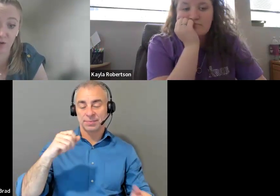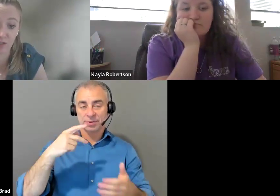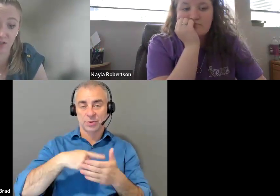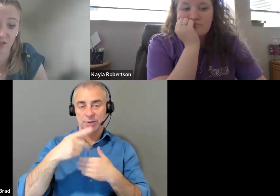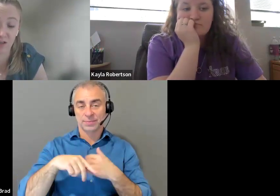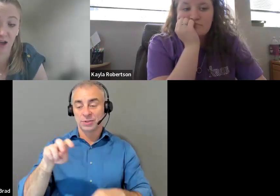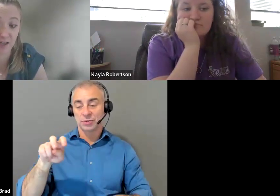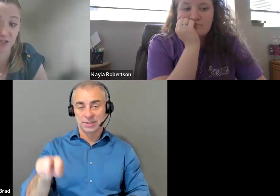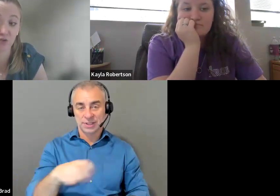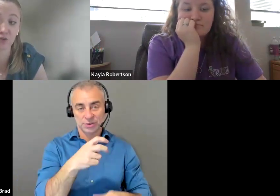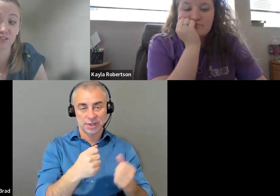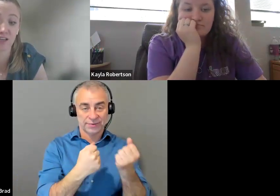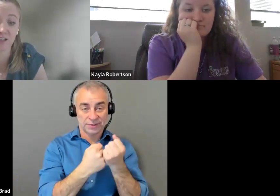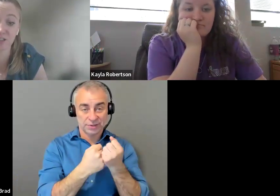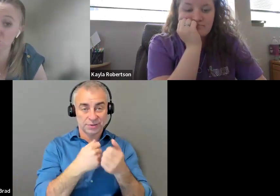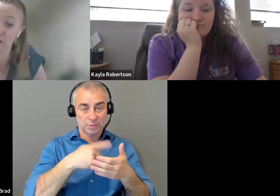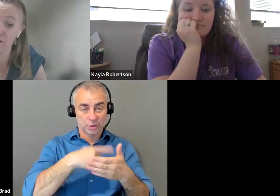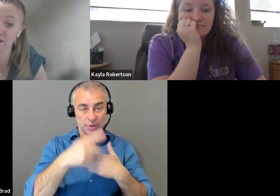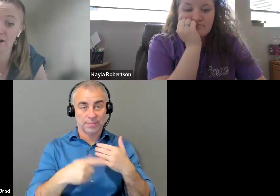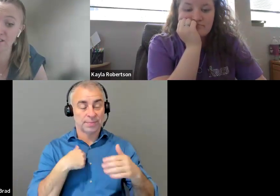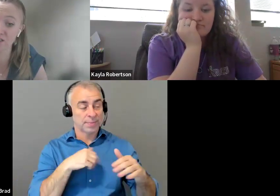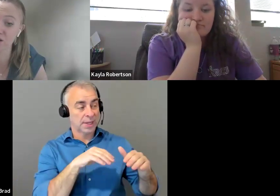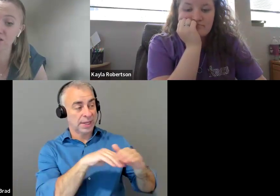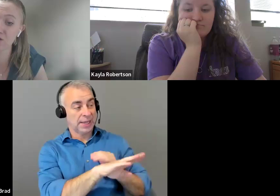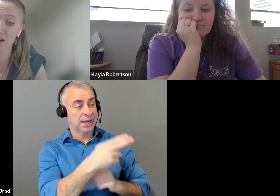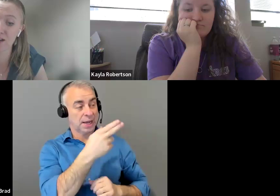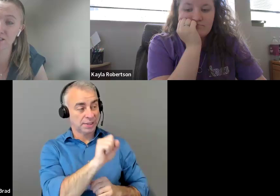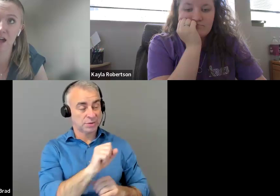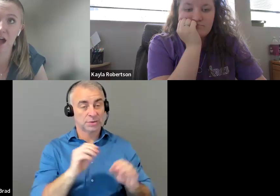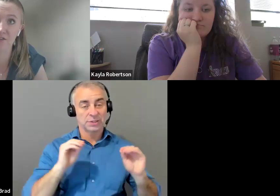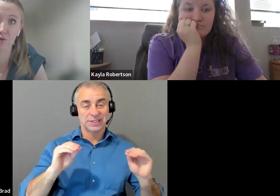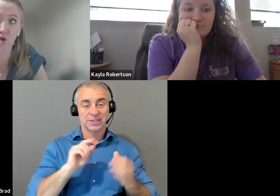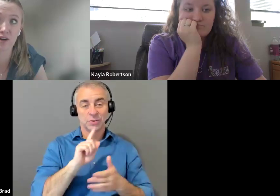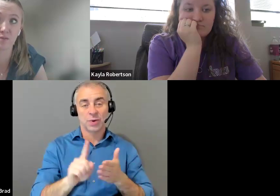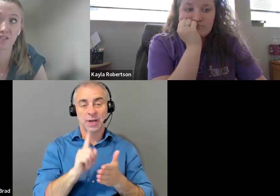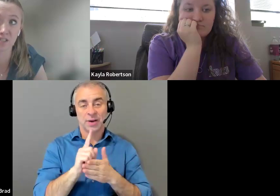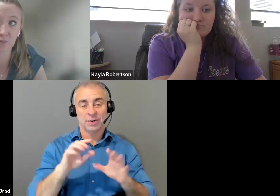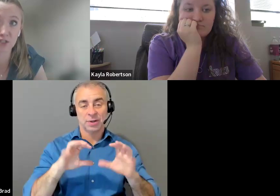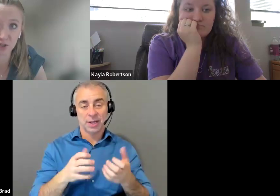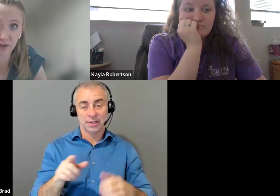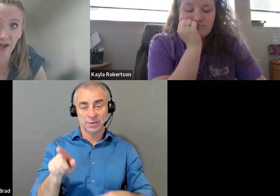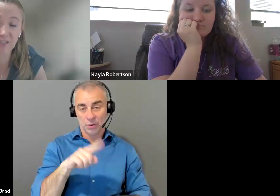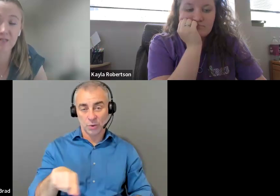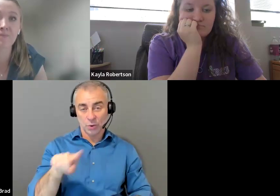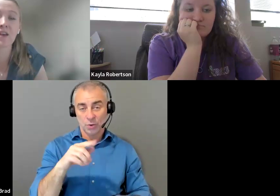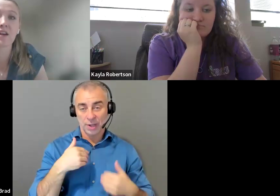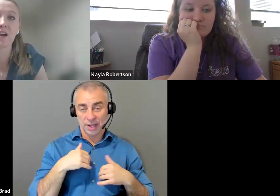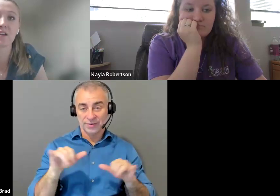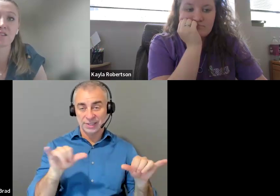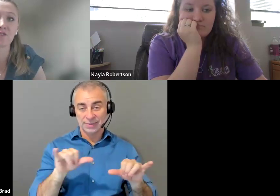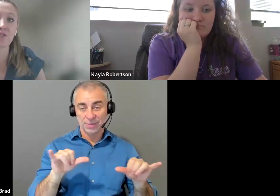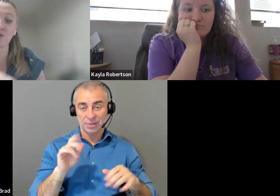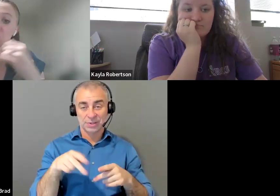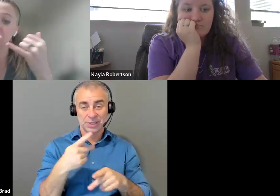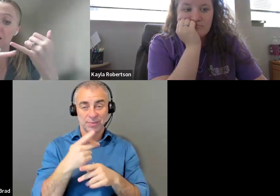where we go into the high schools and teach a 1 hour class. Do any of you guys have a program similar to that?